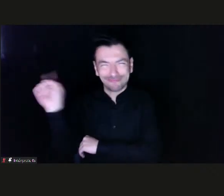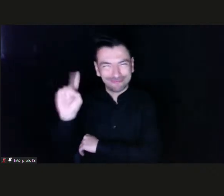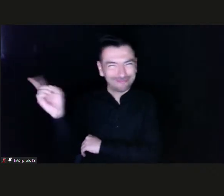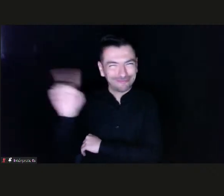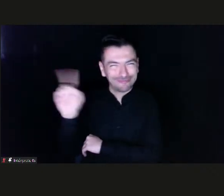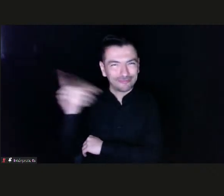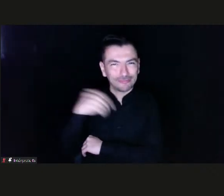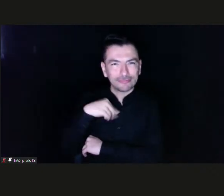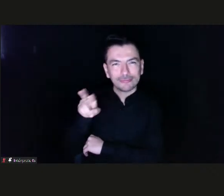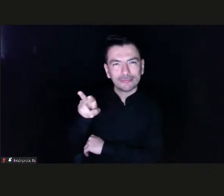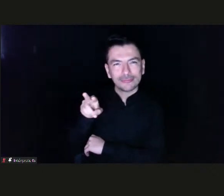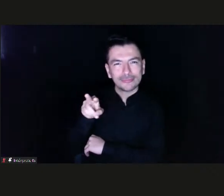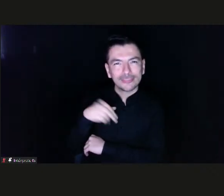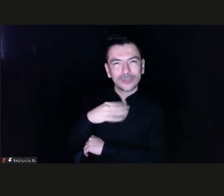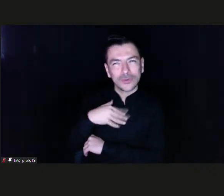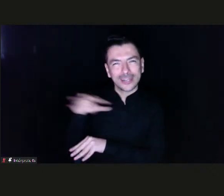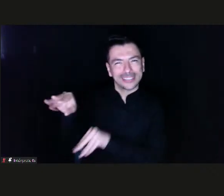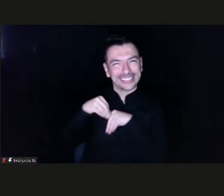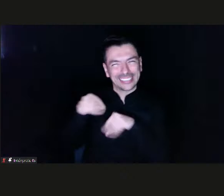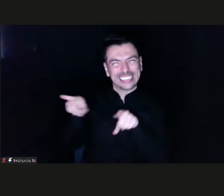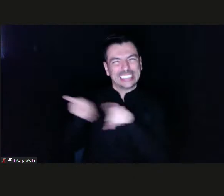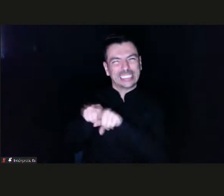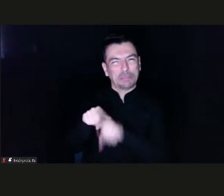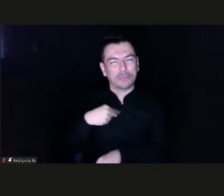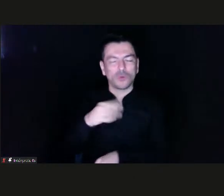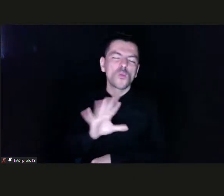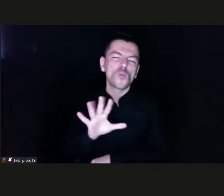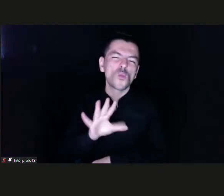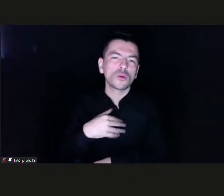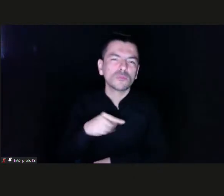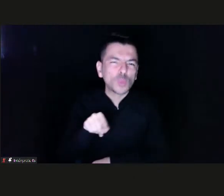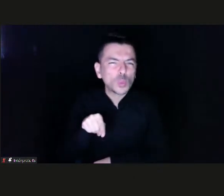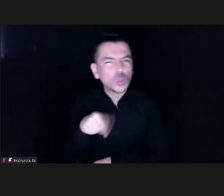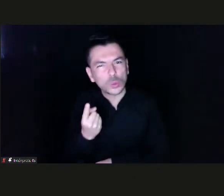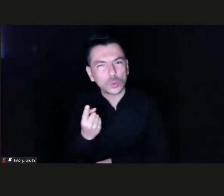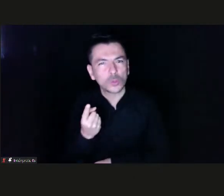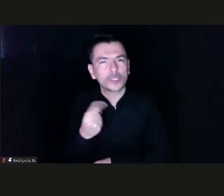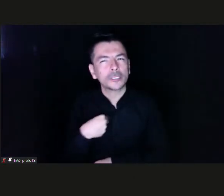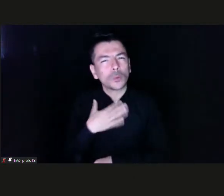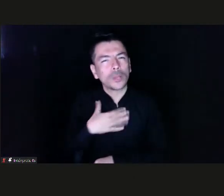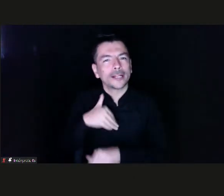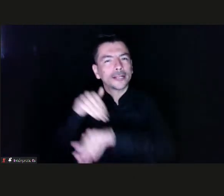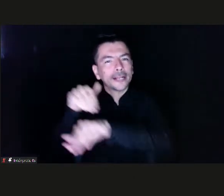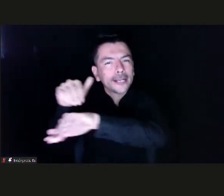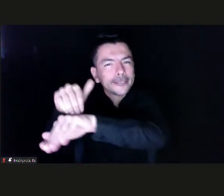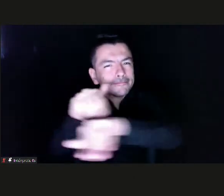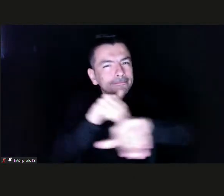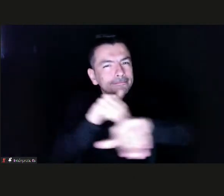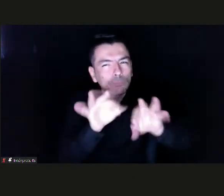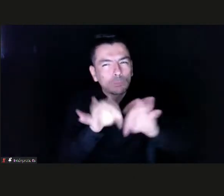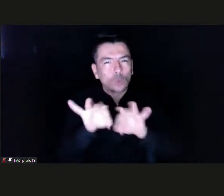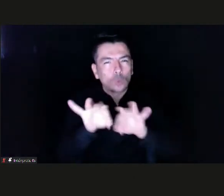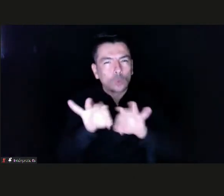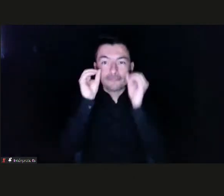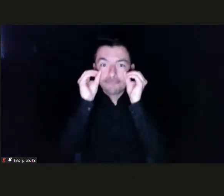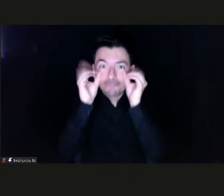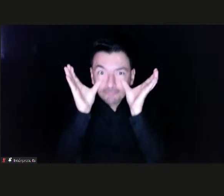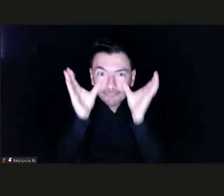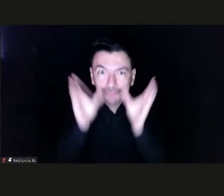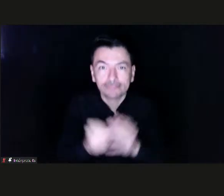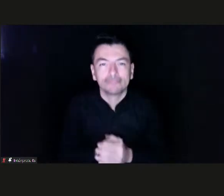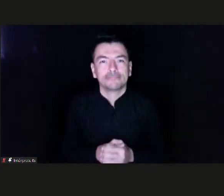March last year, the first COVID case arrived in Panama. And within 3 weeks, the world has